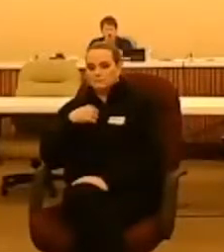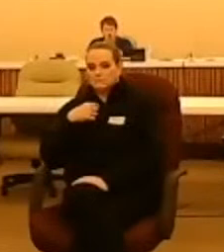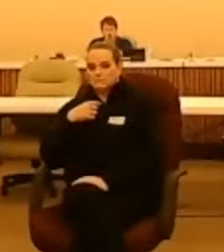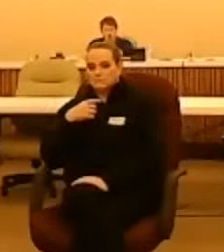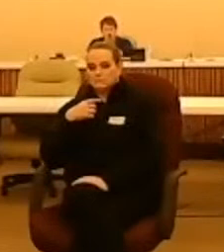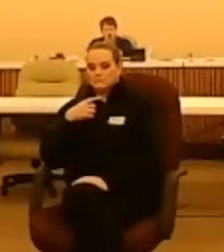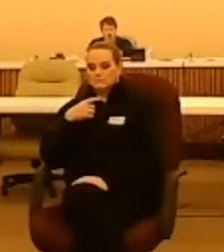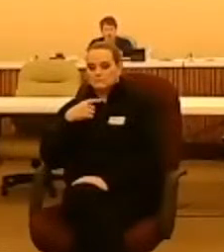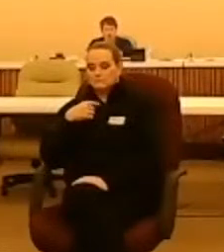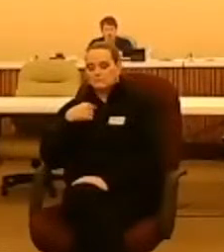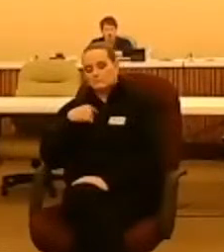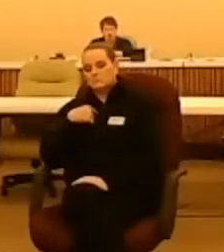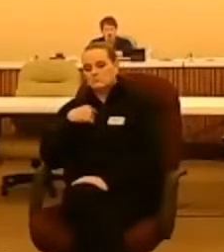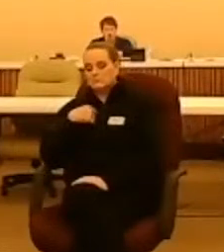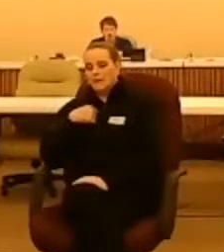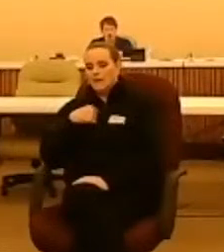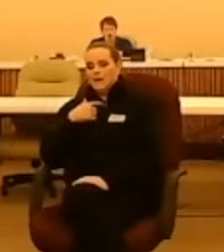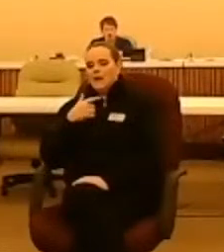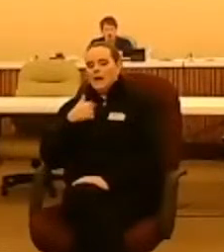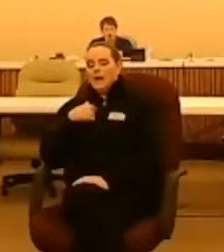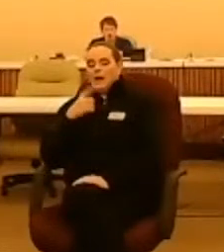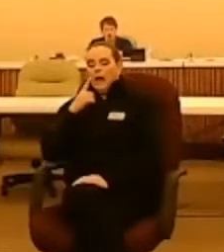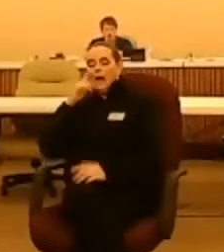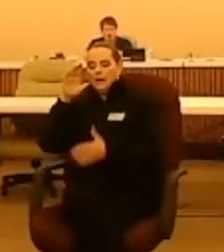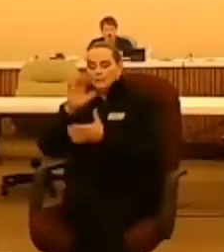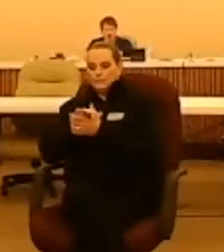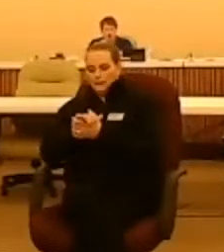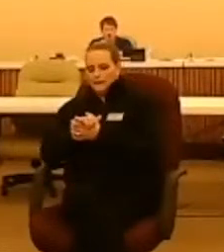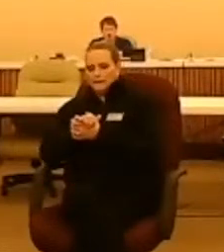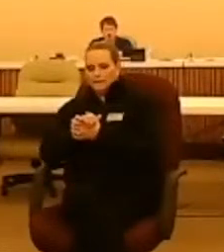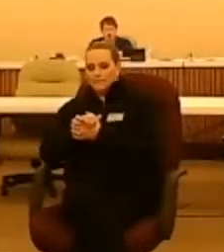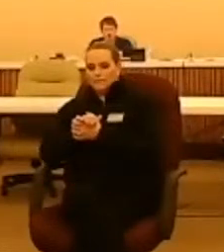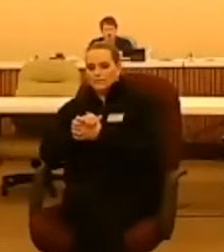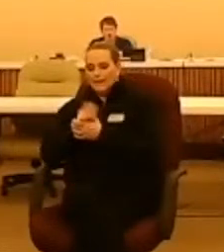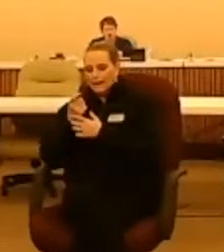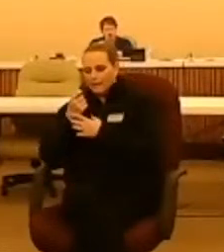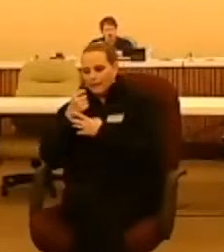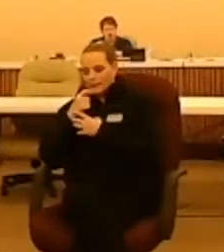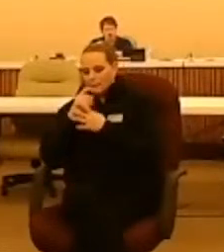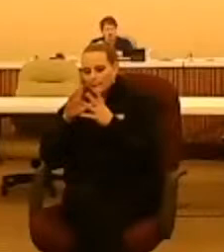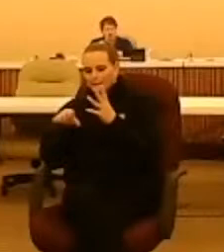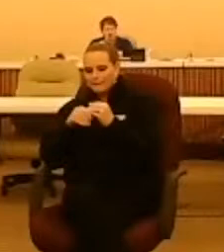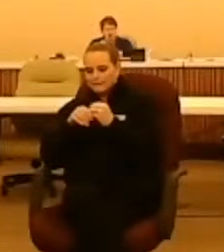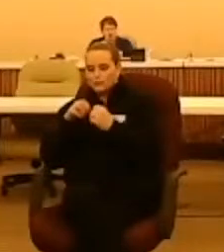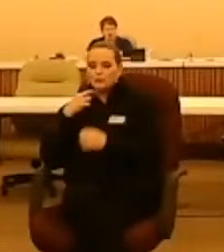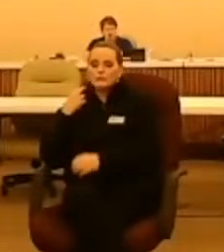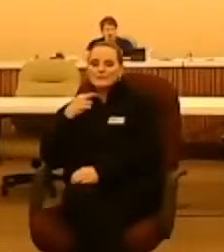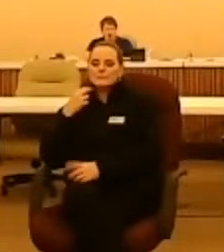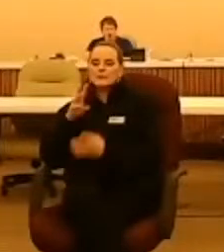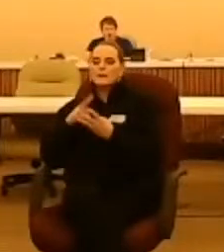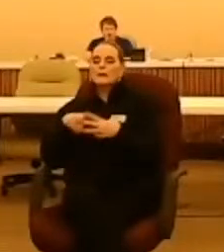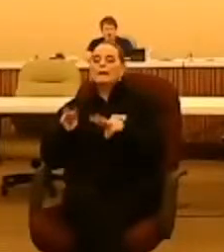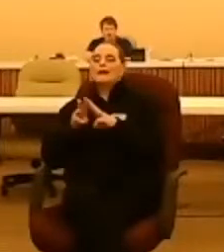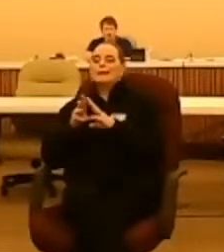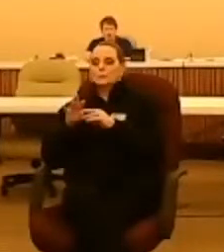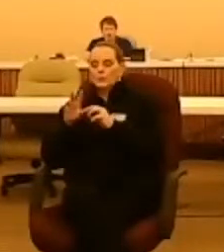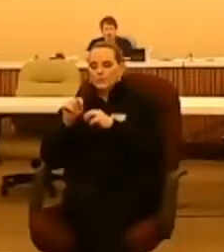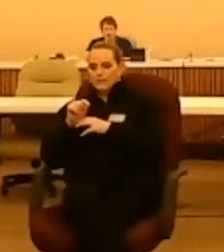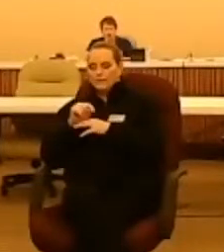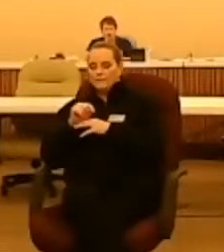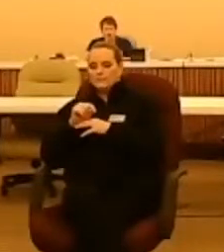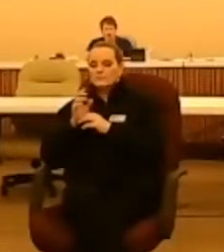you, believe that extra little risk is worth it for the